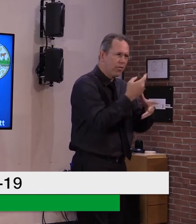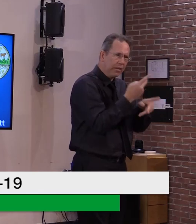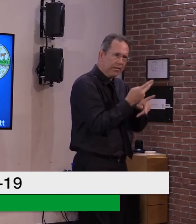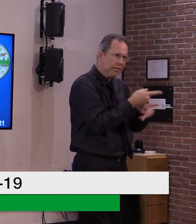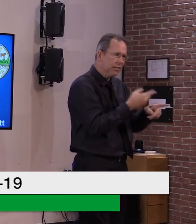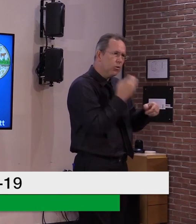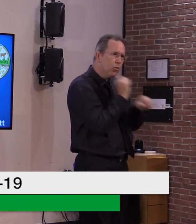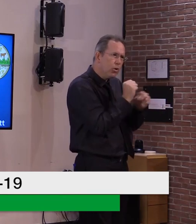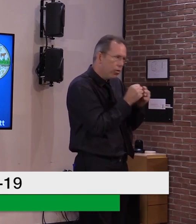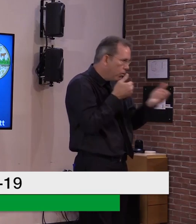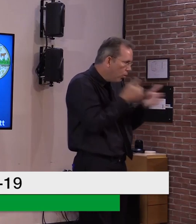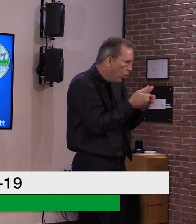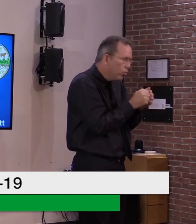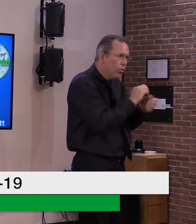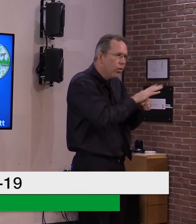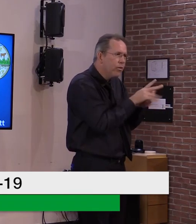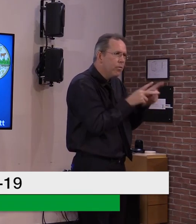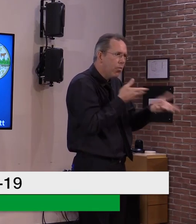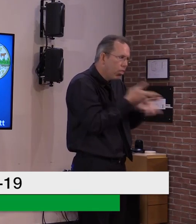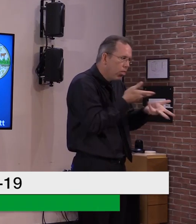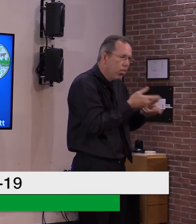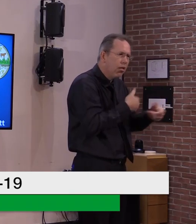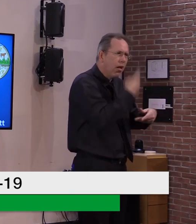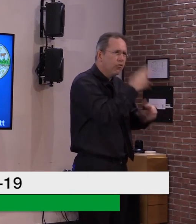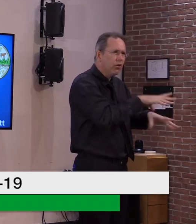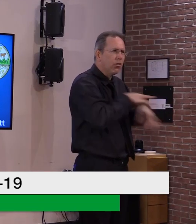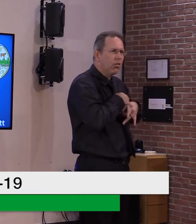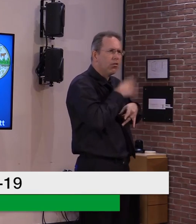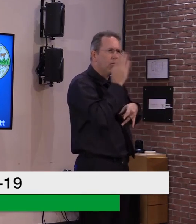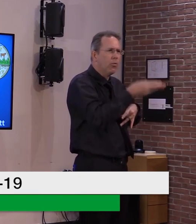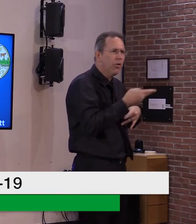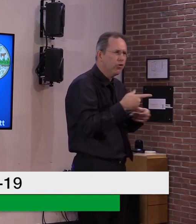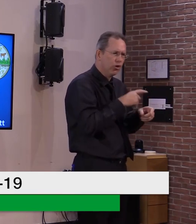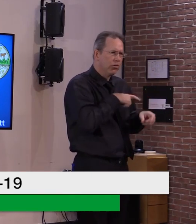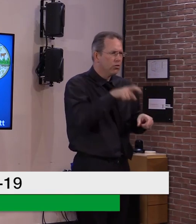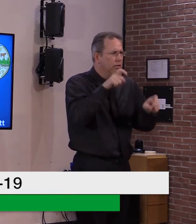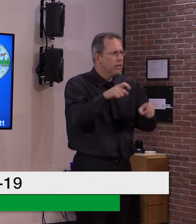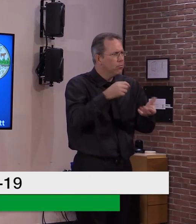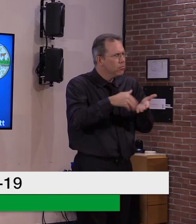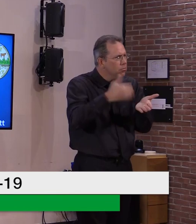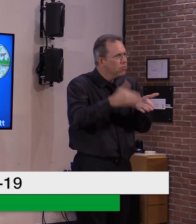now start having some testing on working their routines